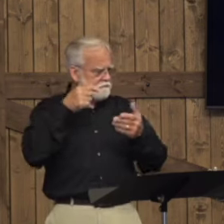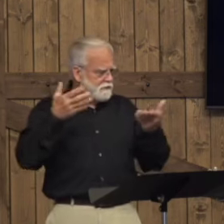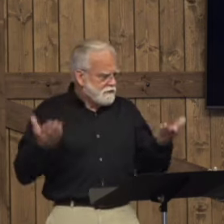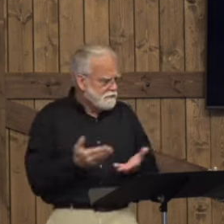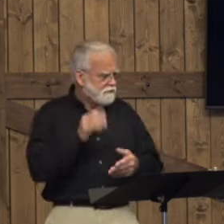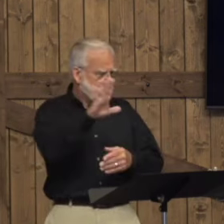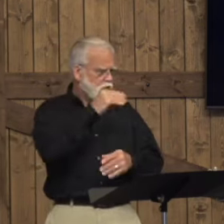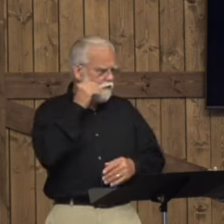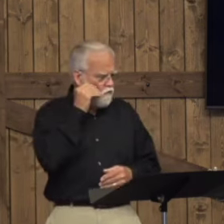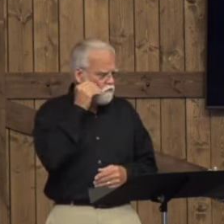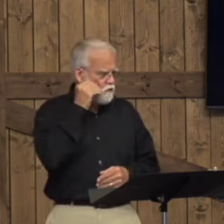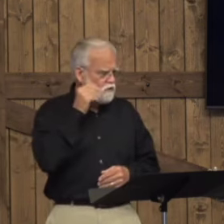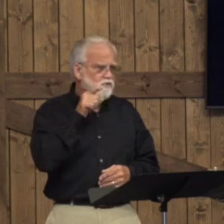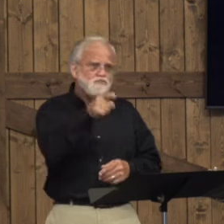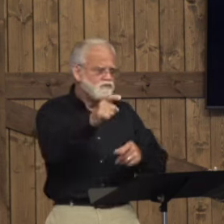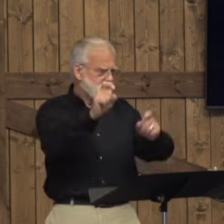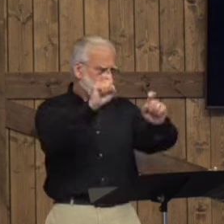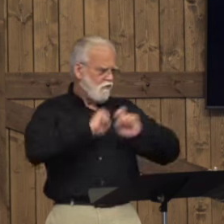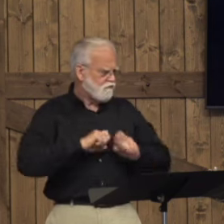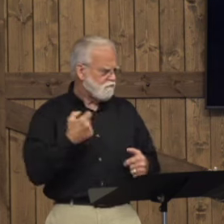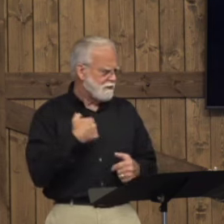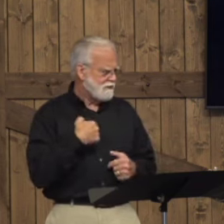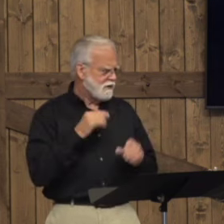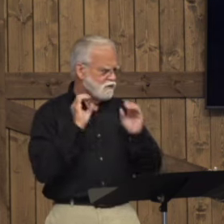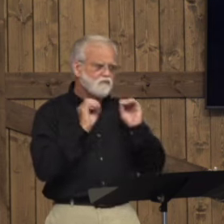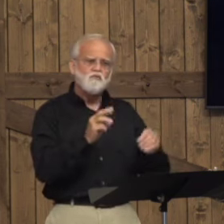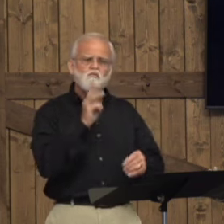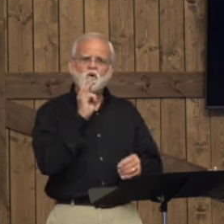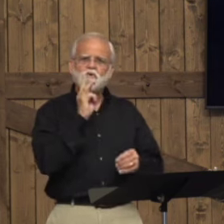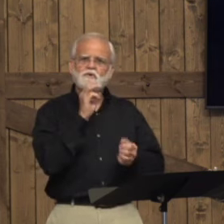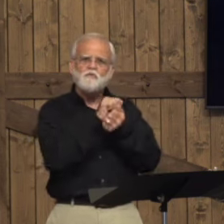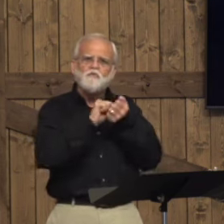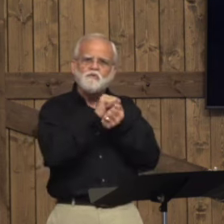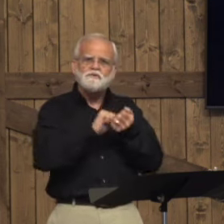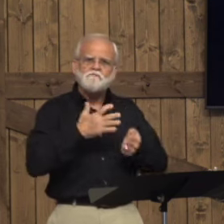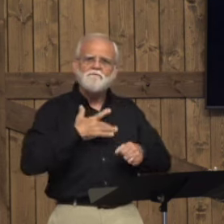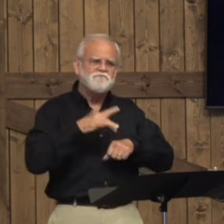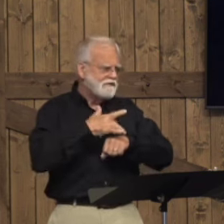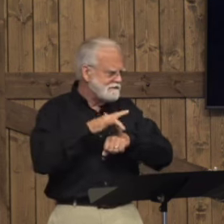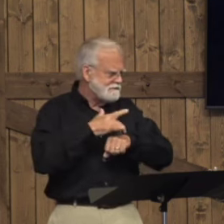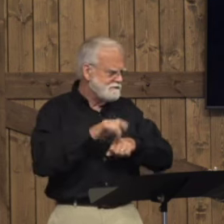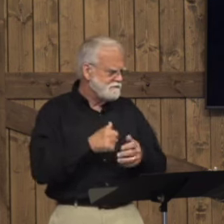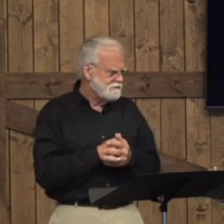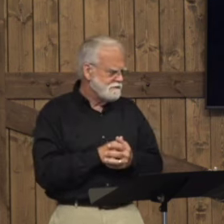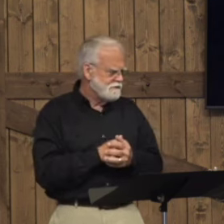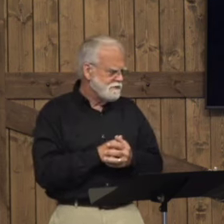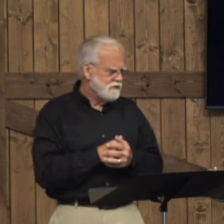When I entered your home, you didn't offer me water to wash the dust from my feet.